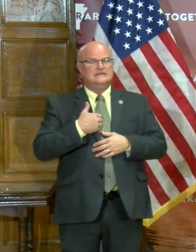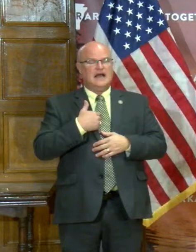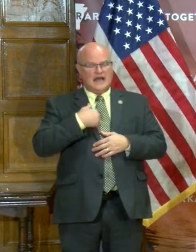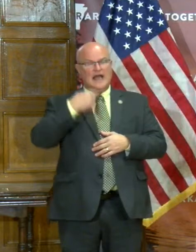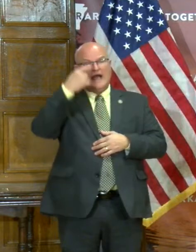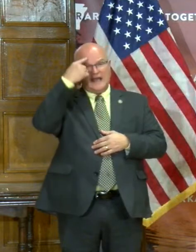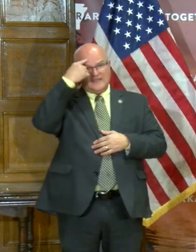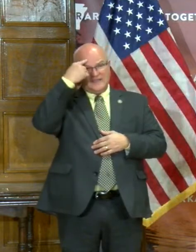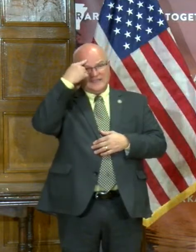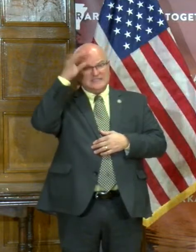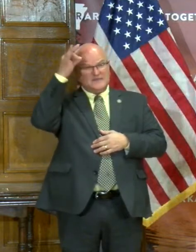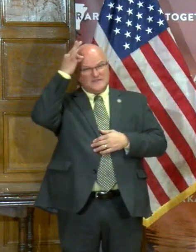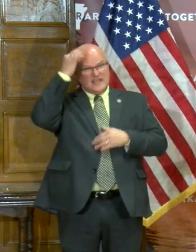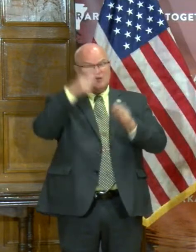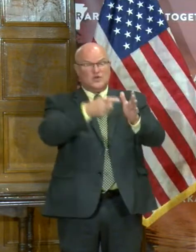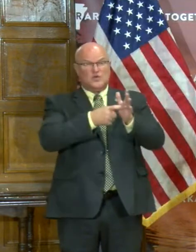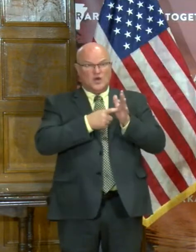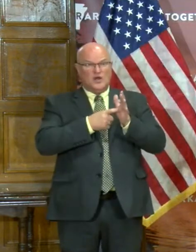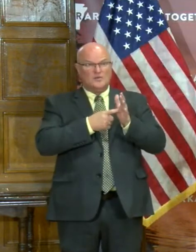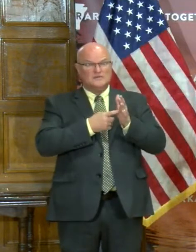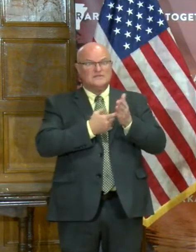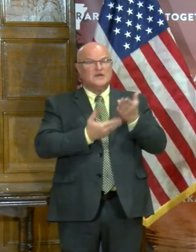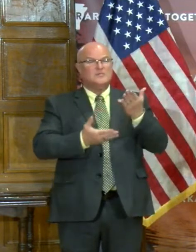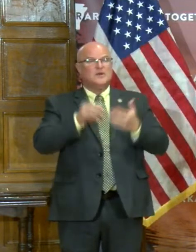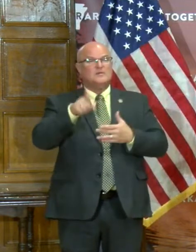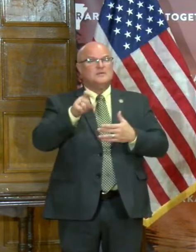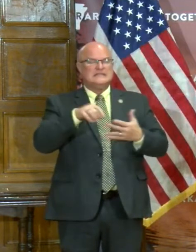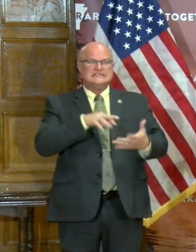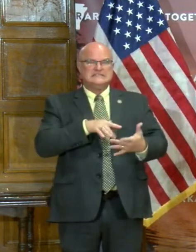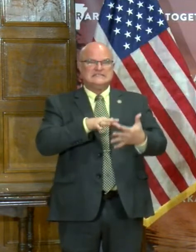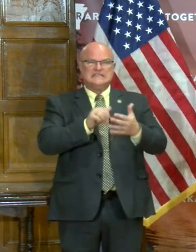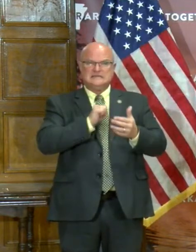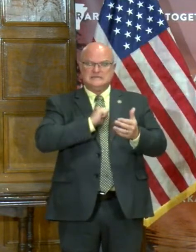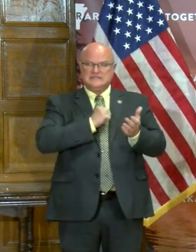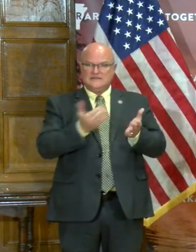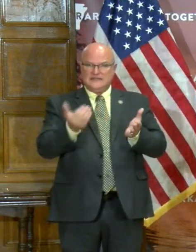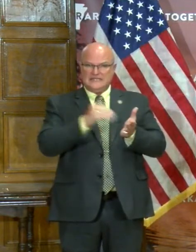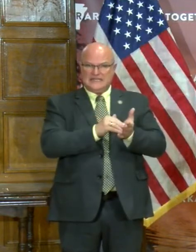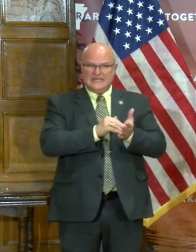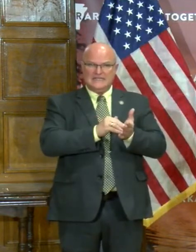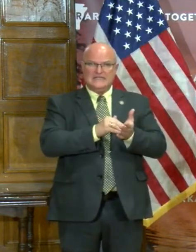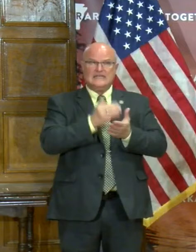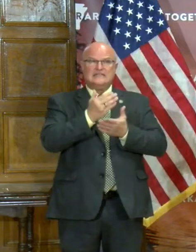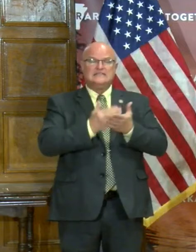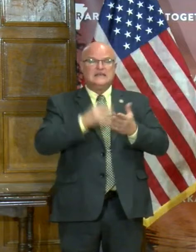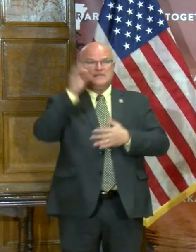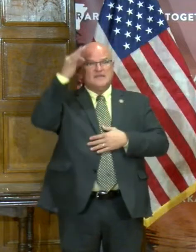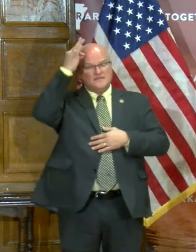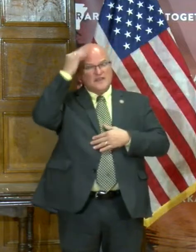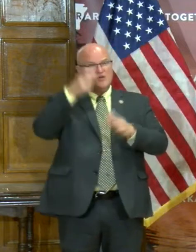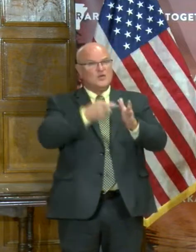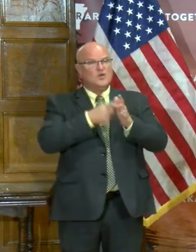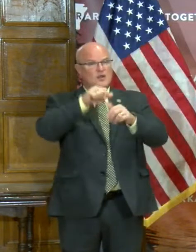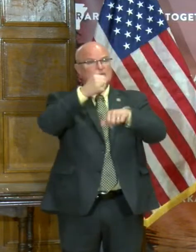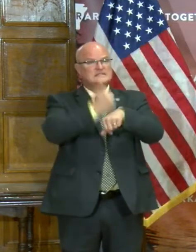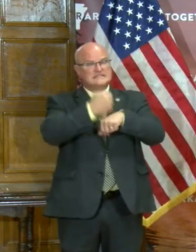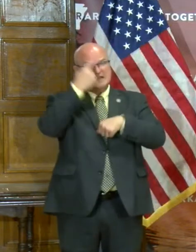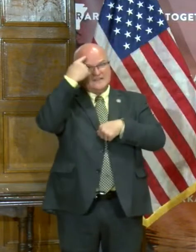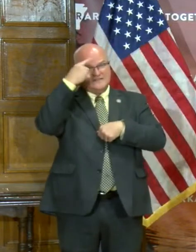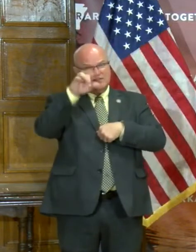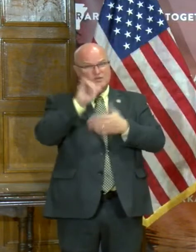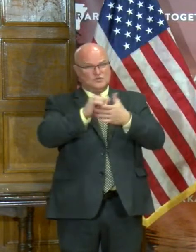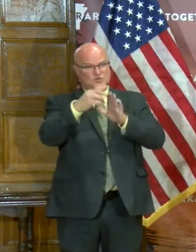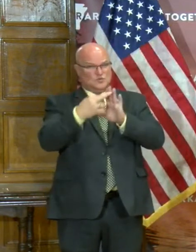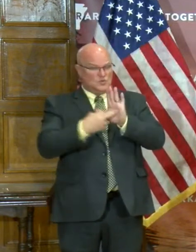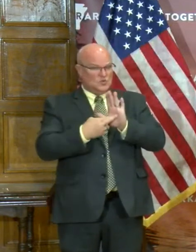I think there's some federal requirements that I probably need to study up on again. Some of the federal requirements set forth those